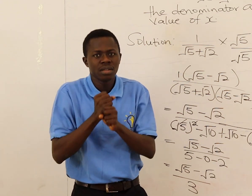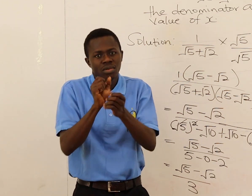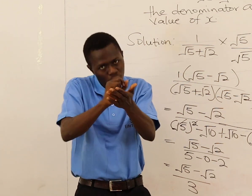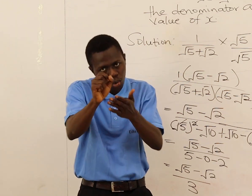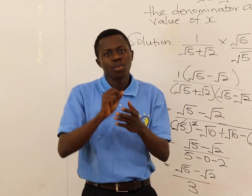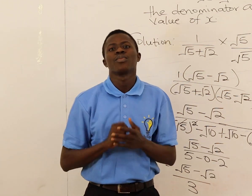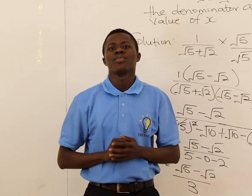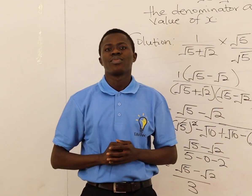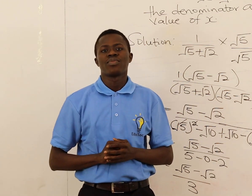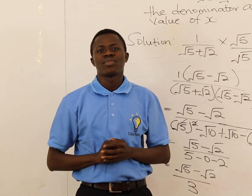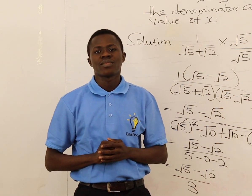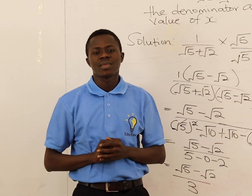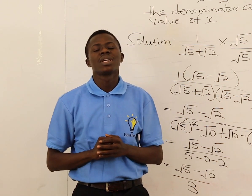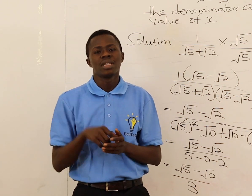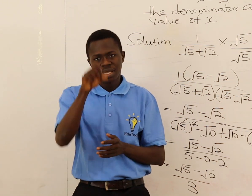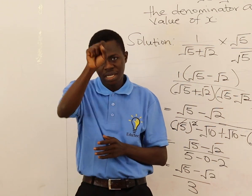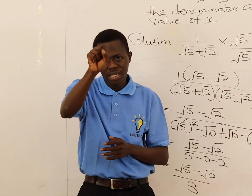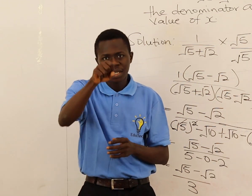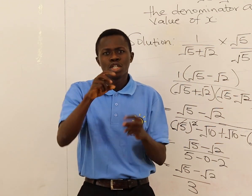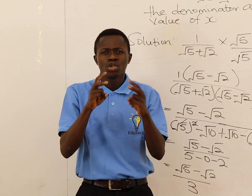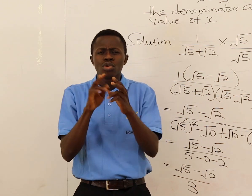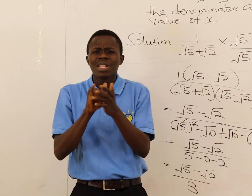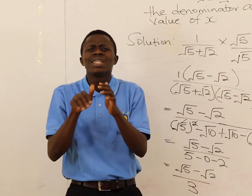So that is how to deal with questions of this form.